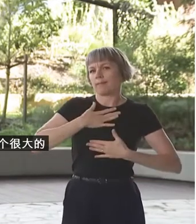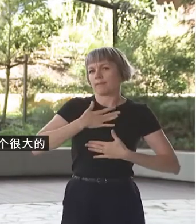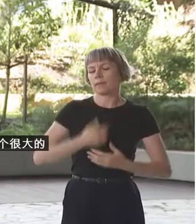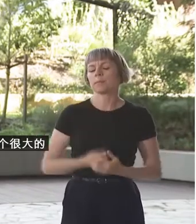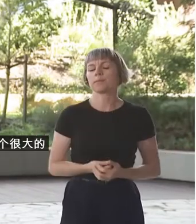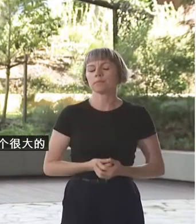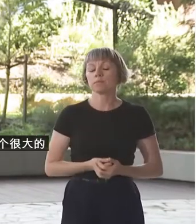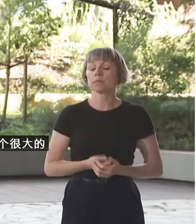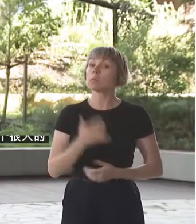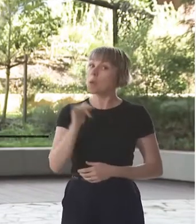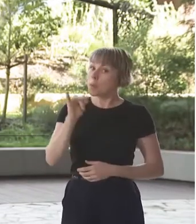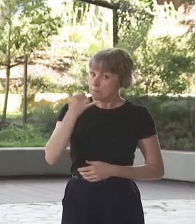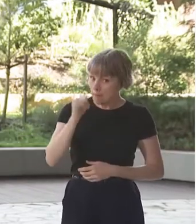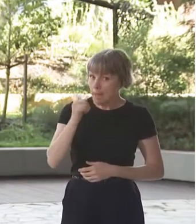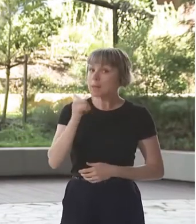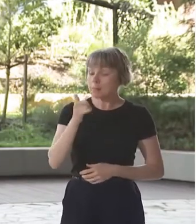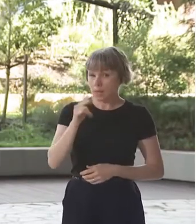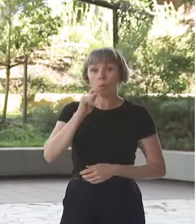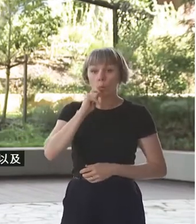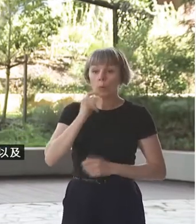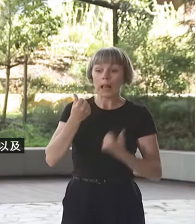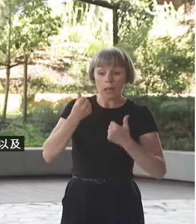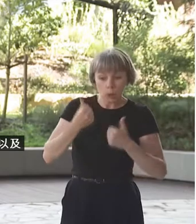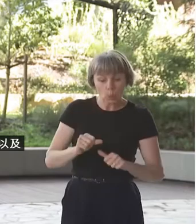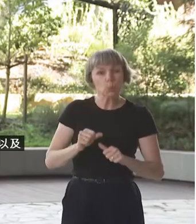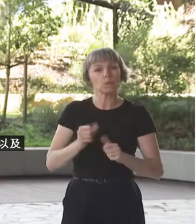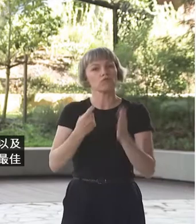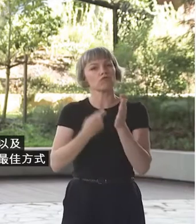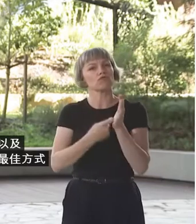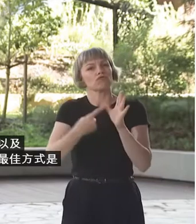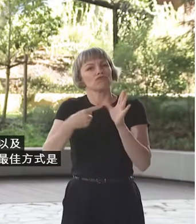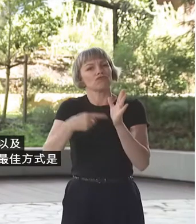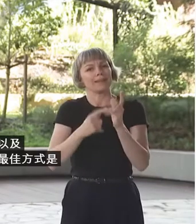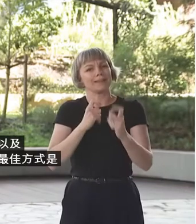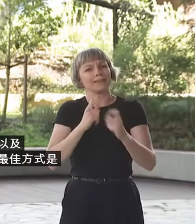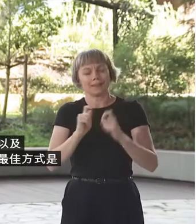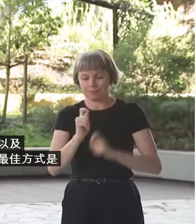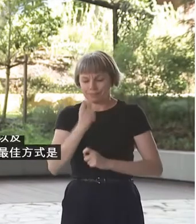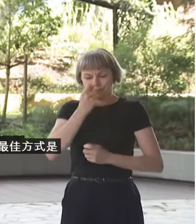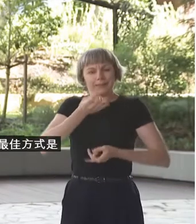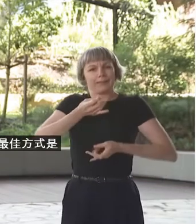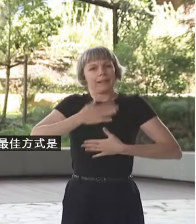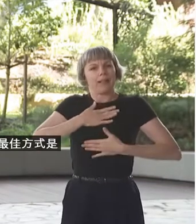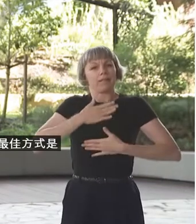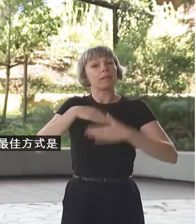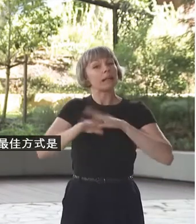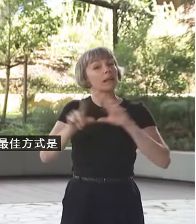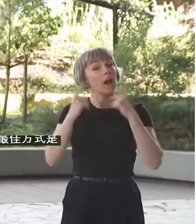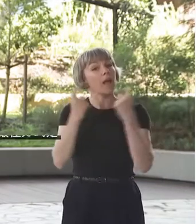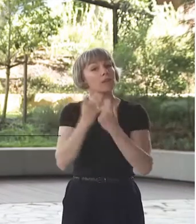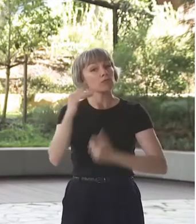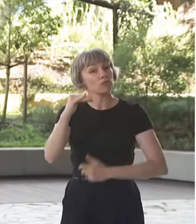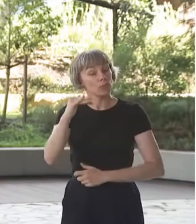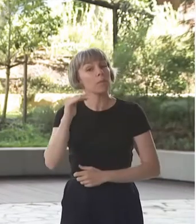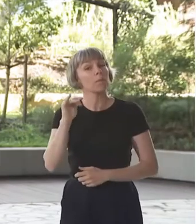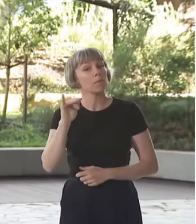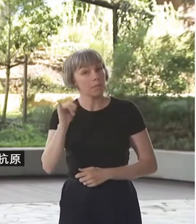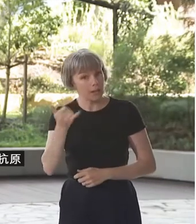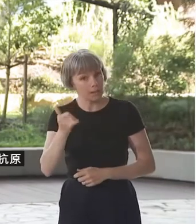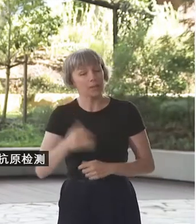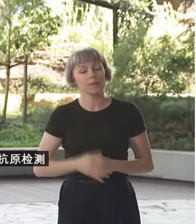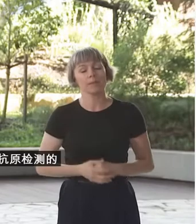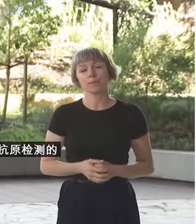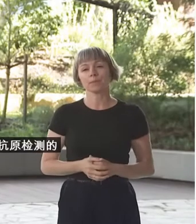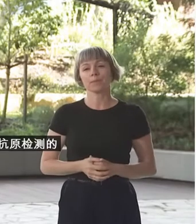strong possibility, how they will be used and what's the best way of using them. Now, the agreement that we have with the federal government